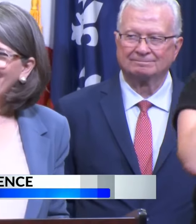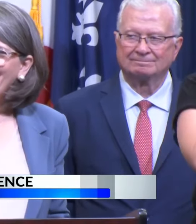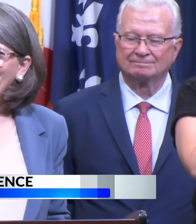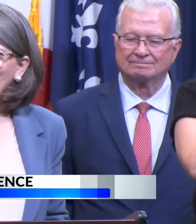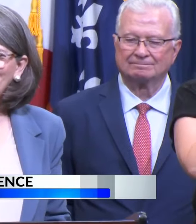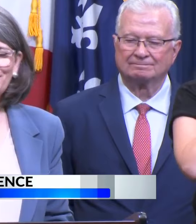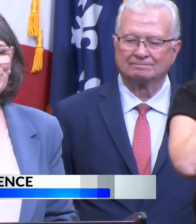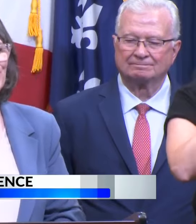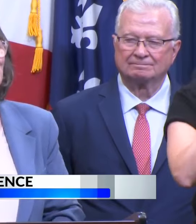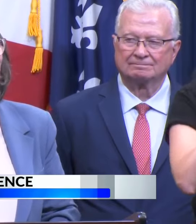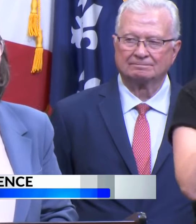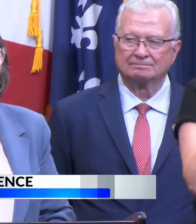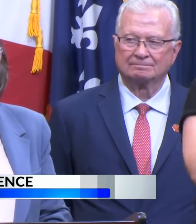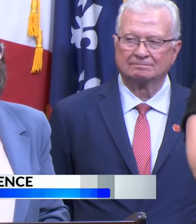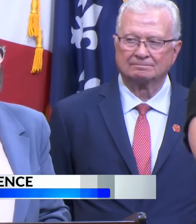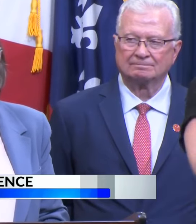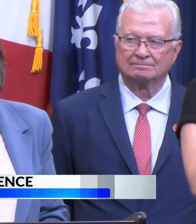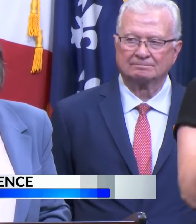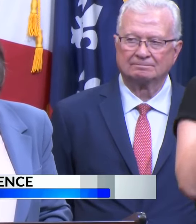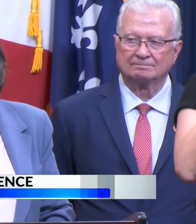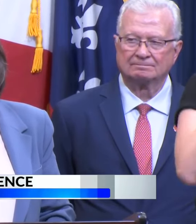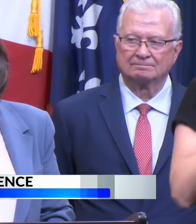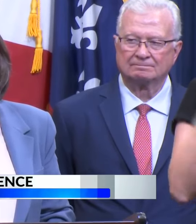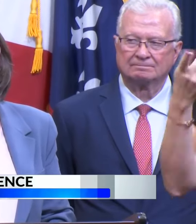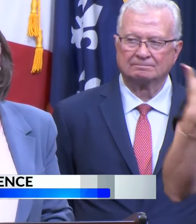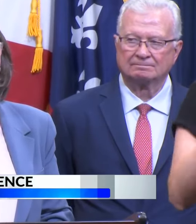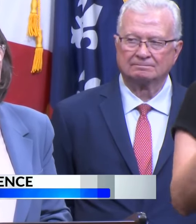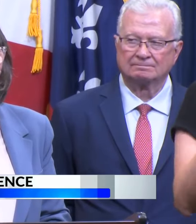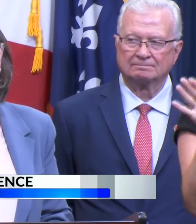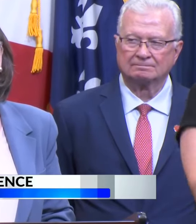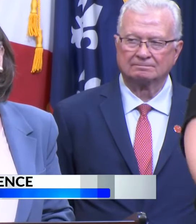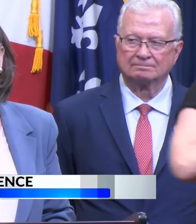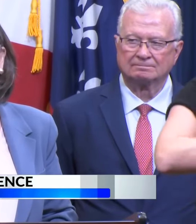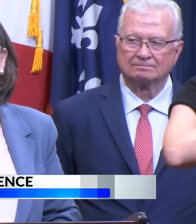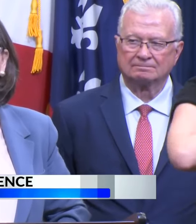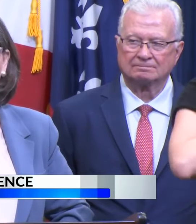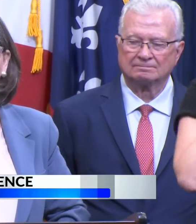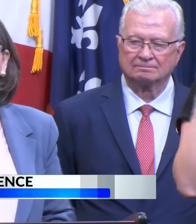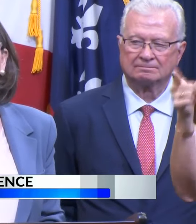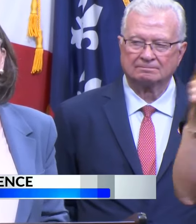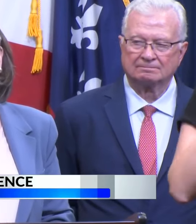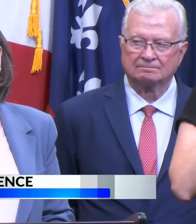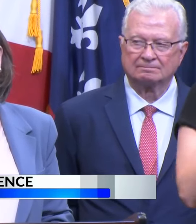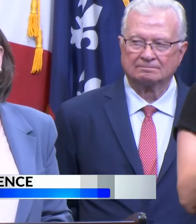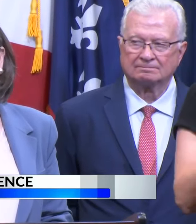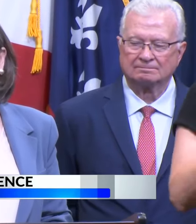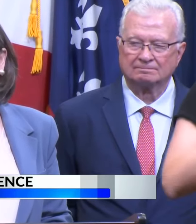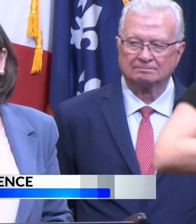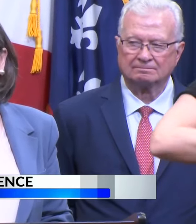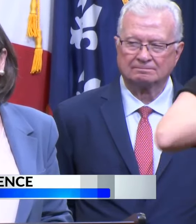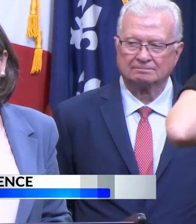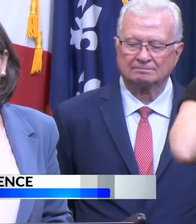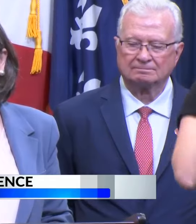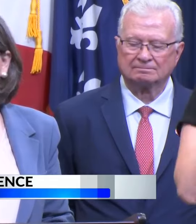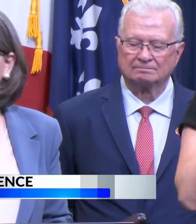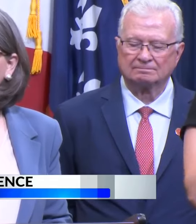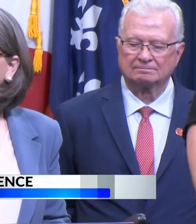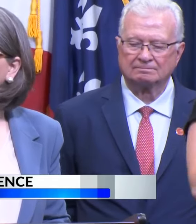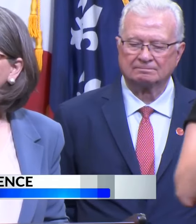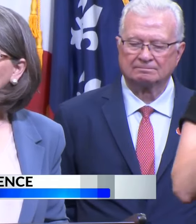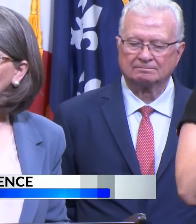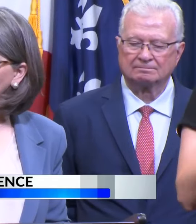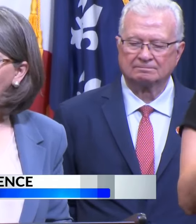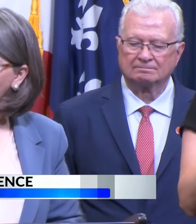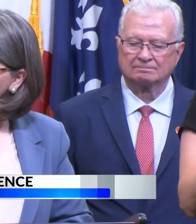Director. She is fully qualified. By all means, she has us all on our toes. She is one of the